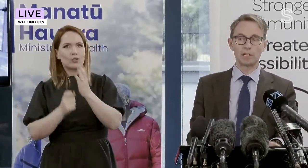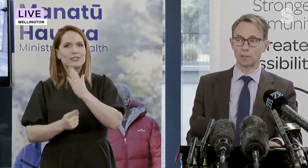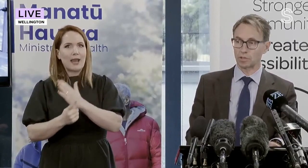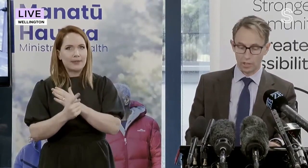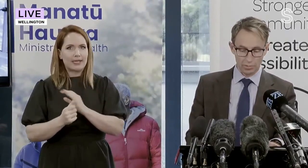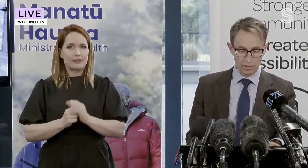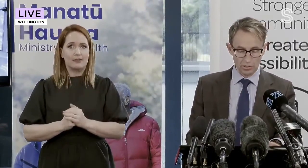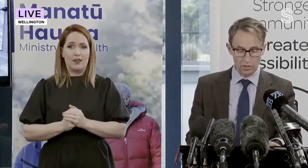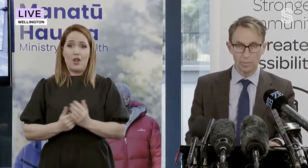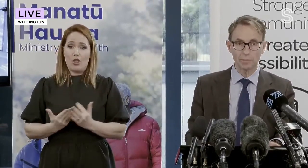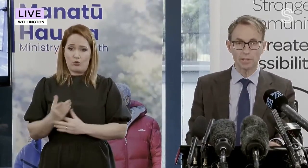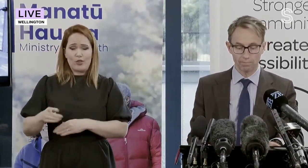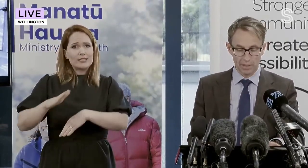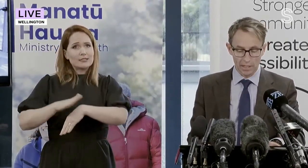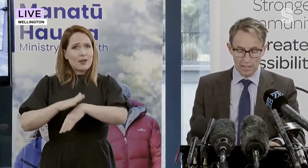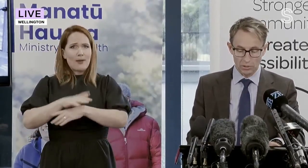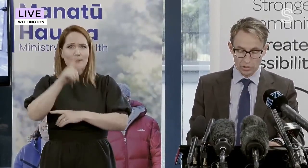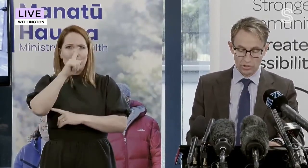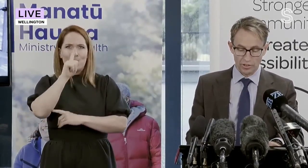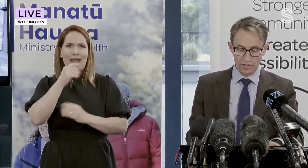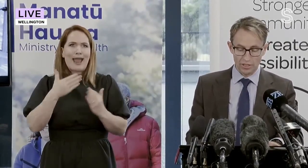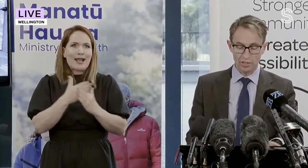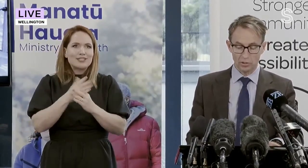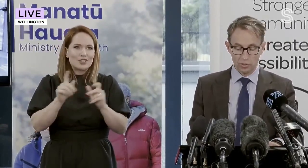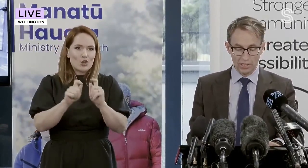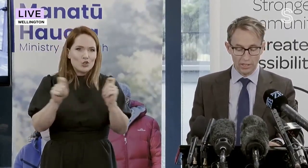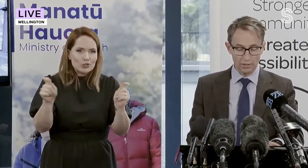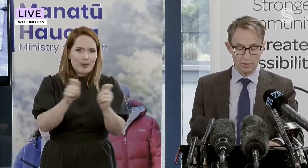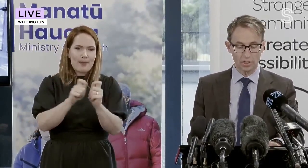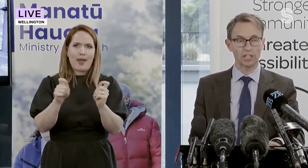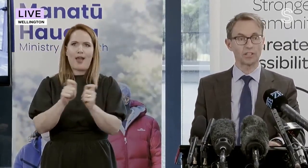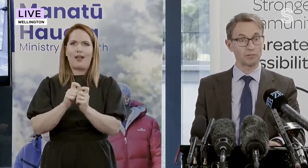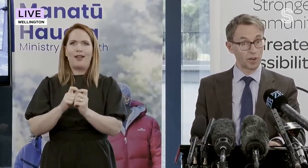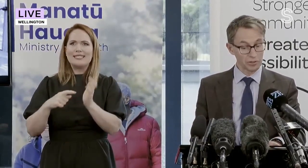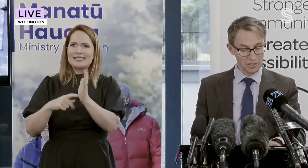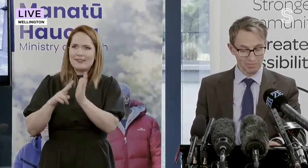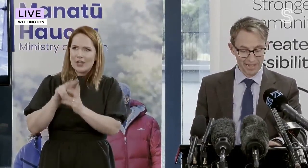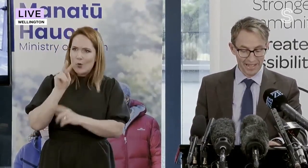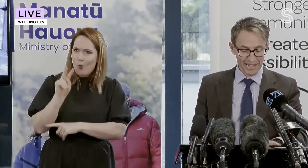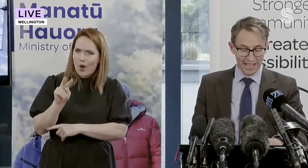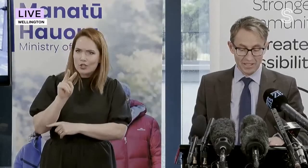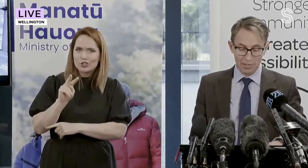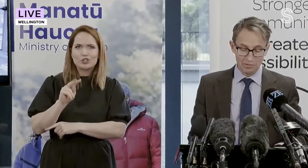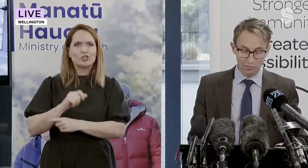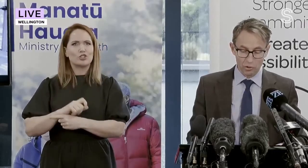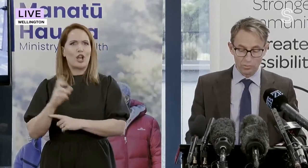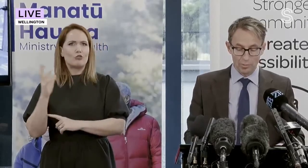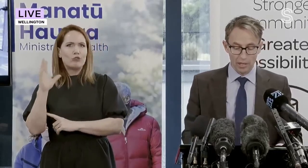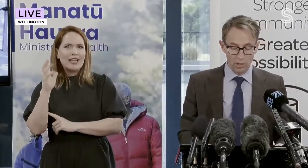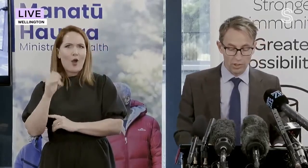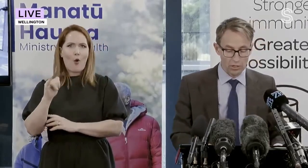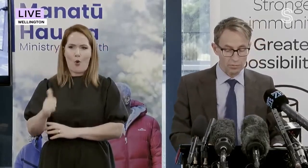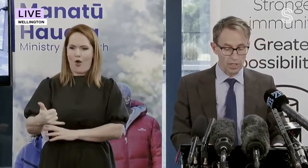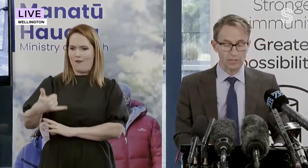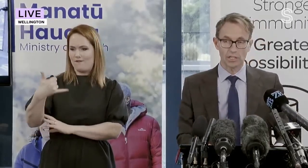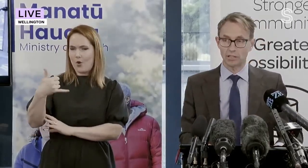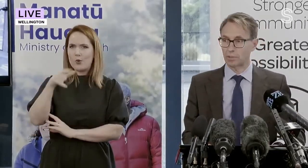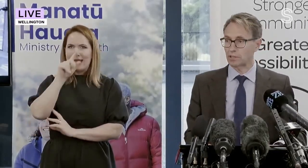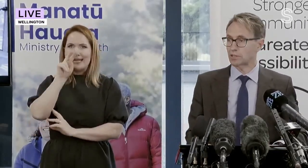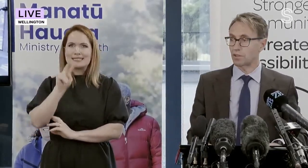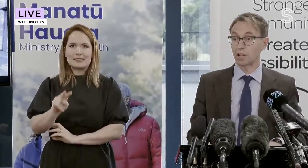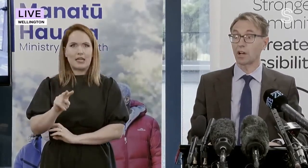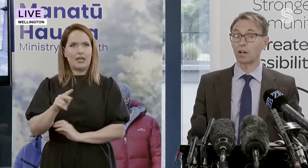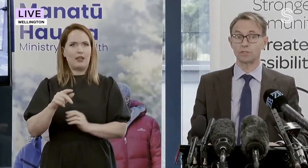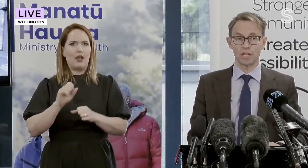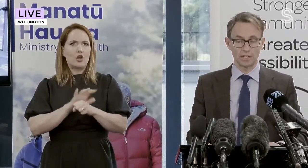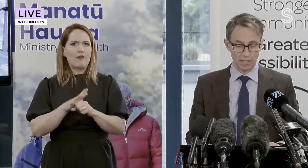people have been able to open their newspaper, switch on the TV or radio, check their phone, to be informed about what COVID-19